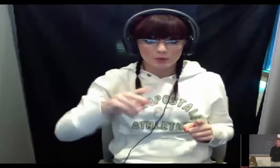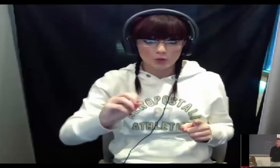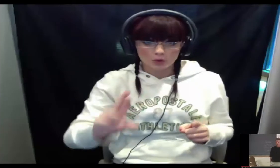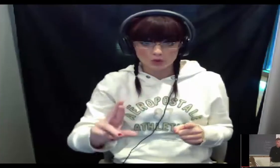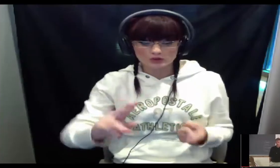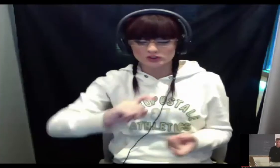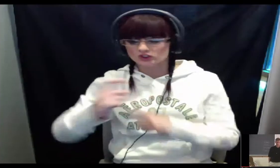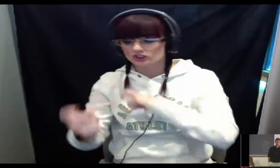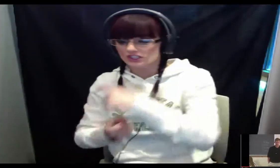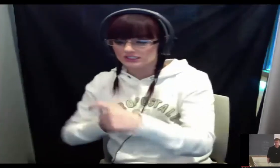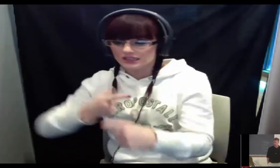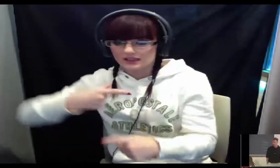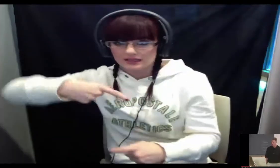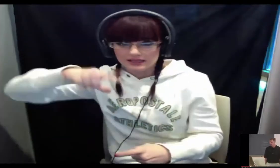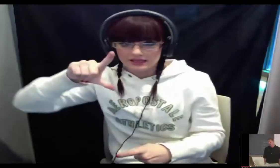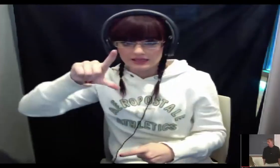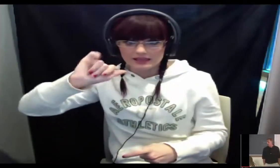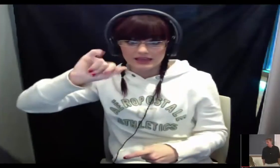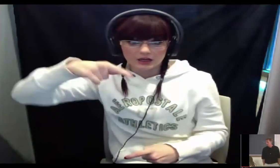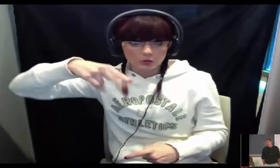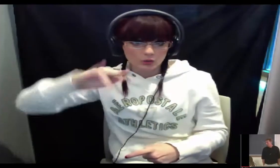water.